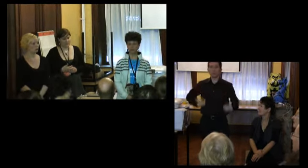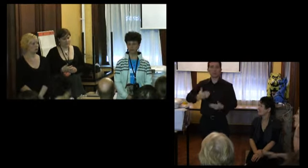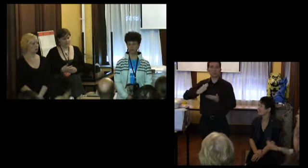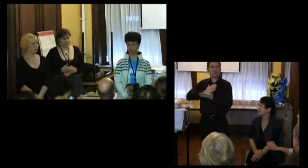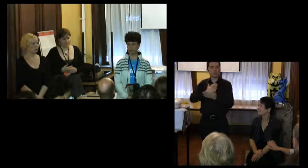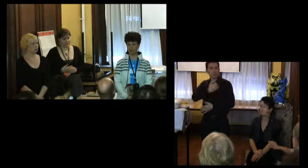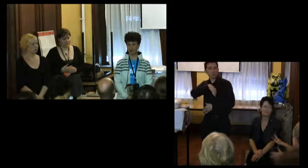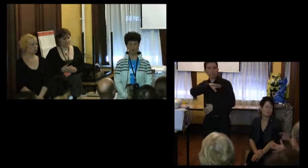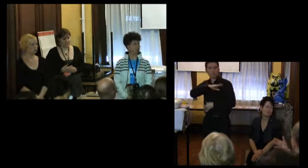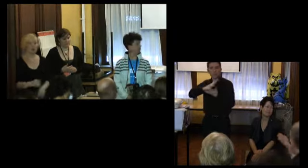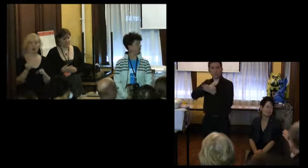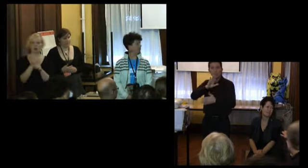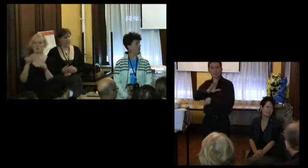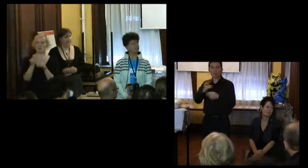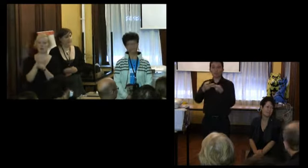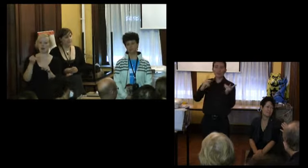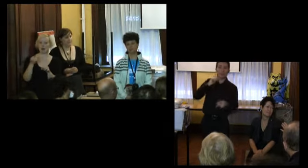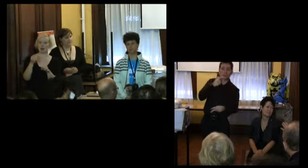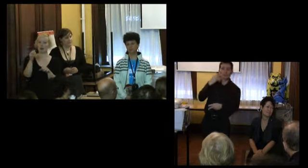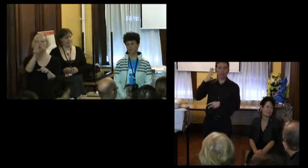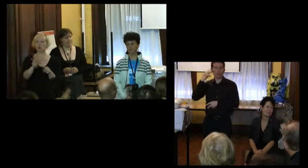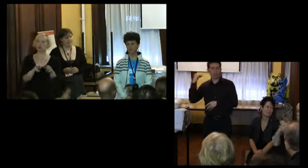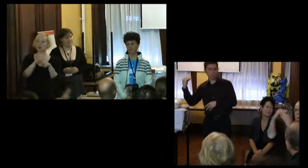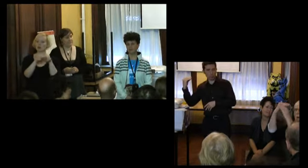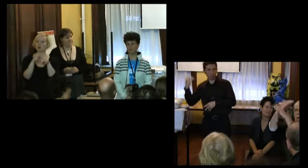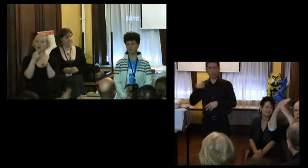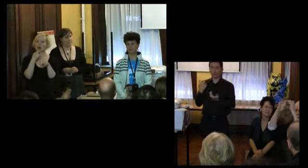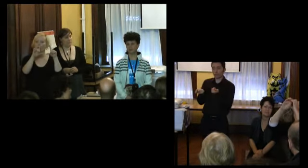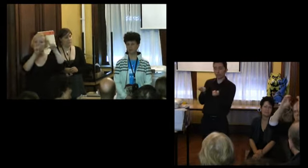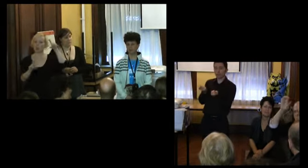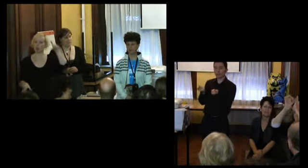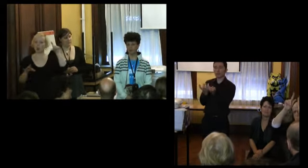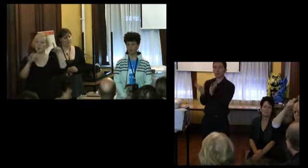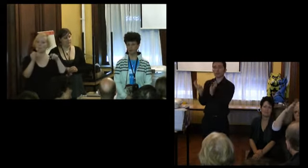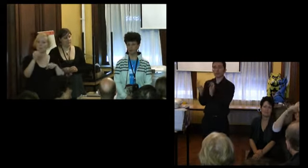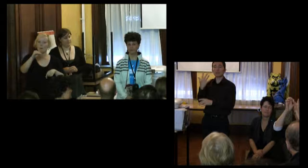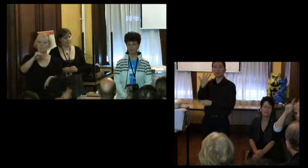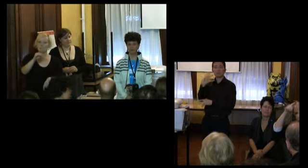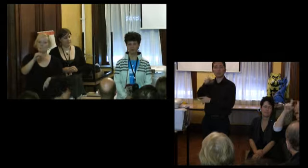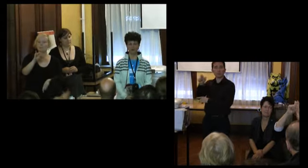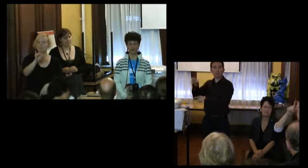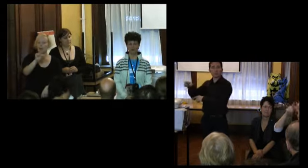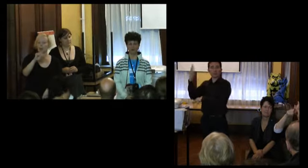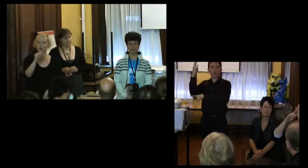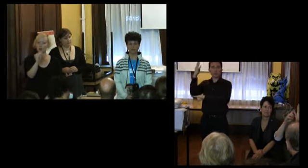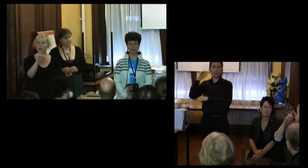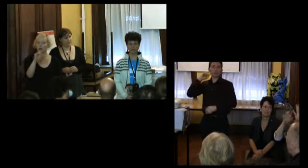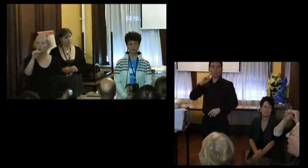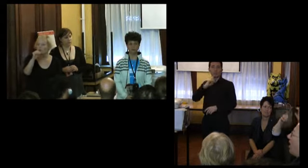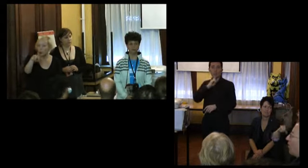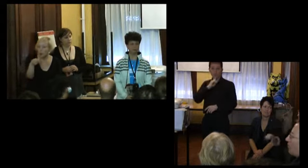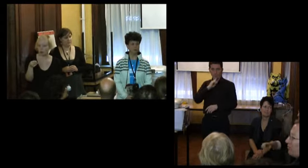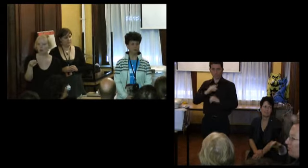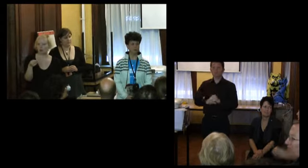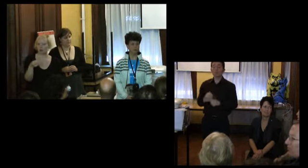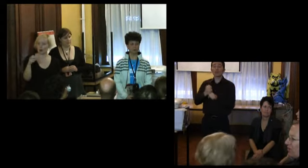sourd et malentendant. Je gère une équipe de 5 conférenciers sourds. Alors, je travaille au